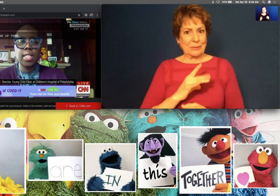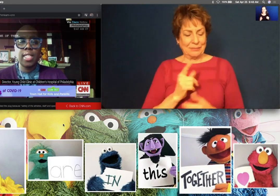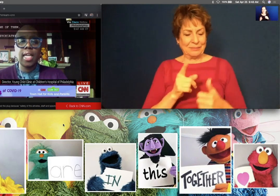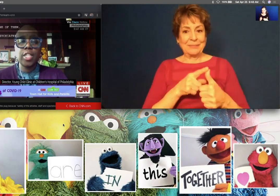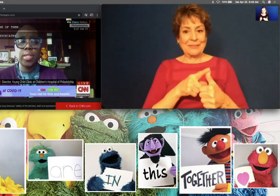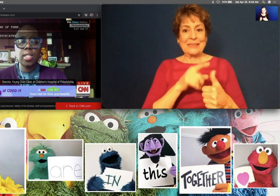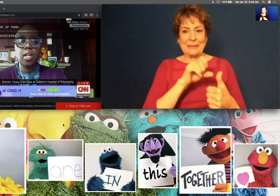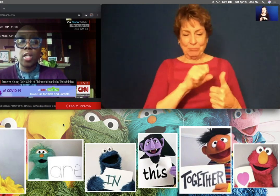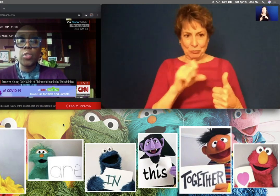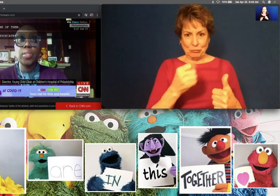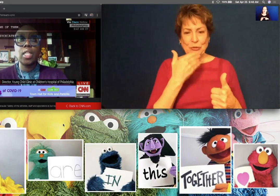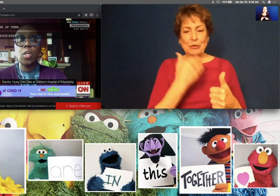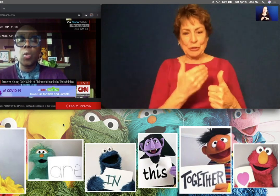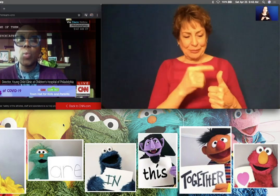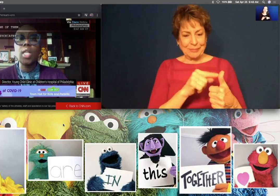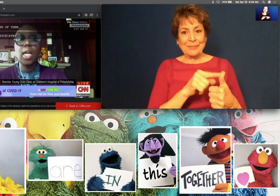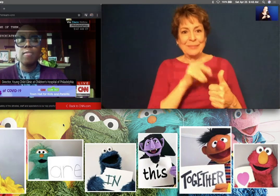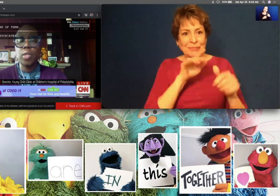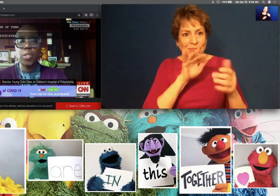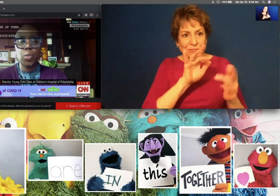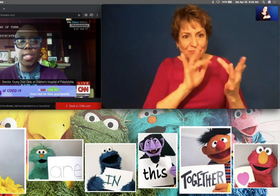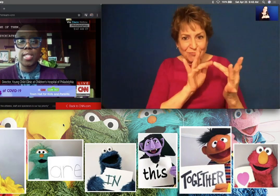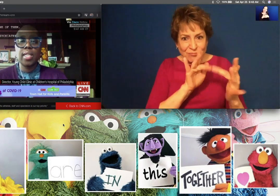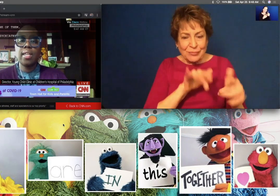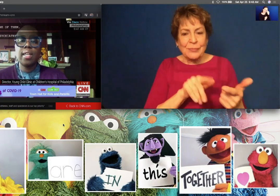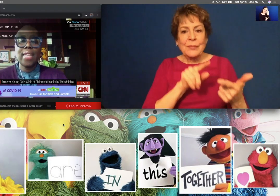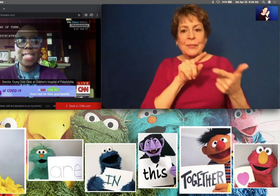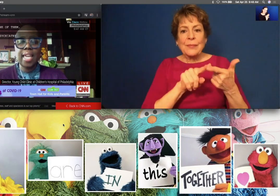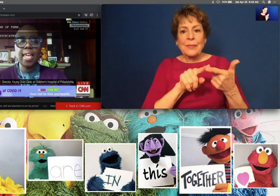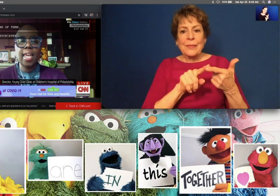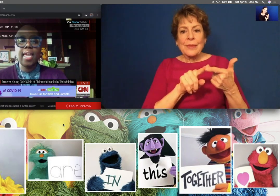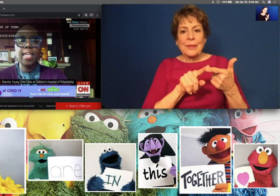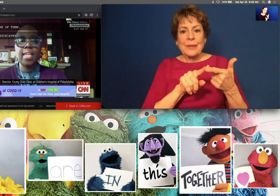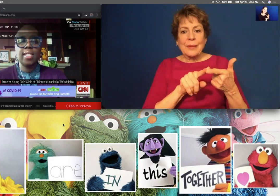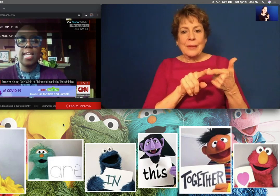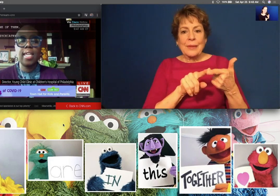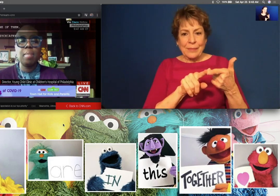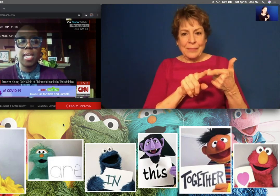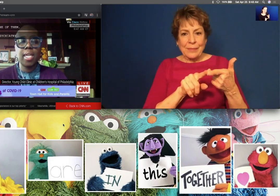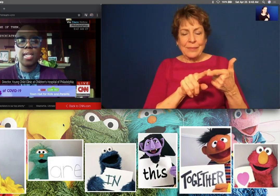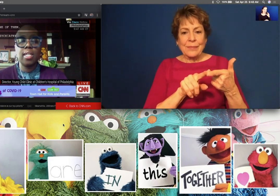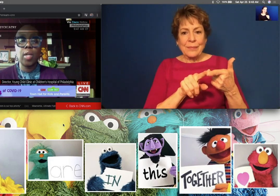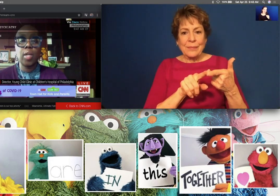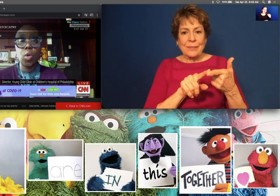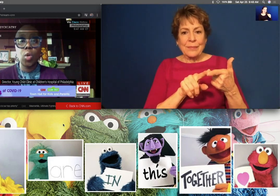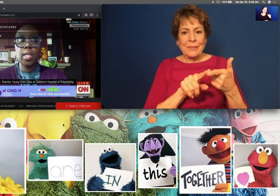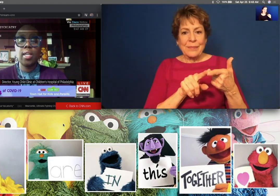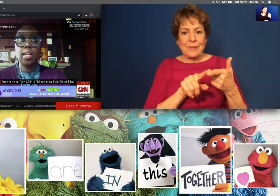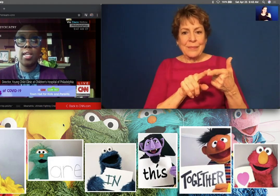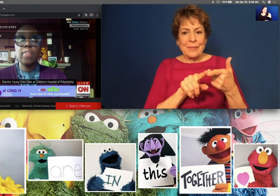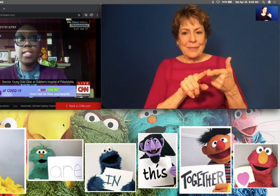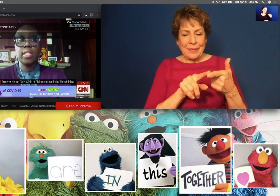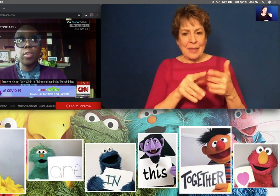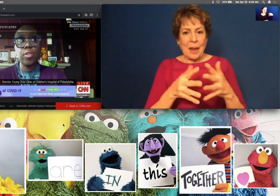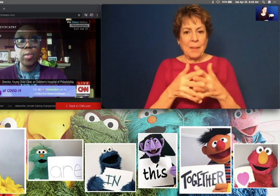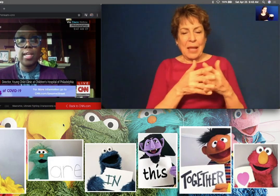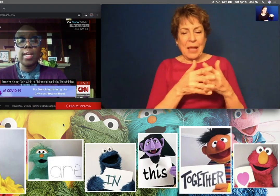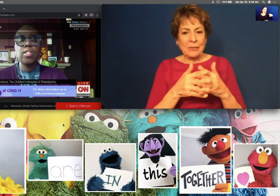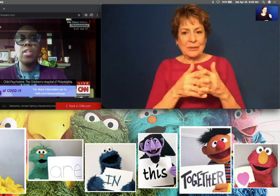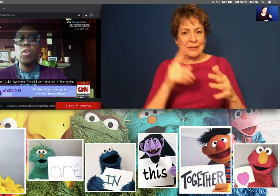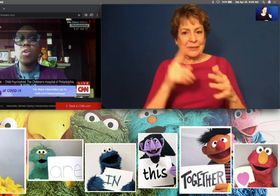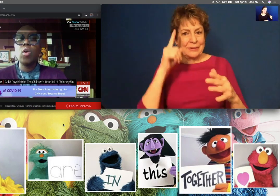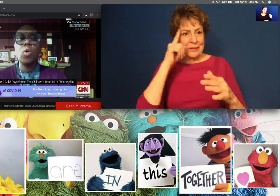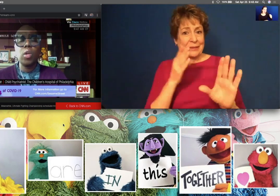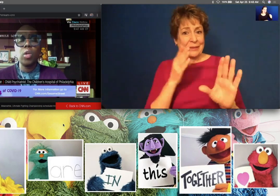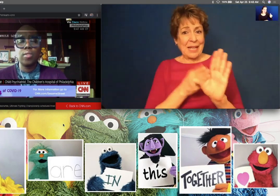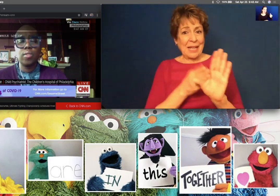Street is one of them. And then the Child Psychiatry Academy, the American Association of Child and Adolescent Psychiatrists, also has a whole lot of